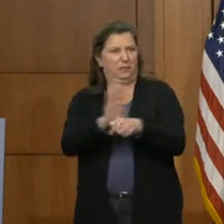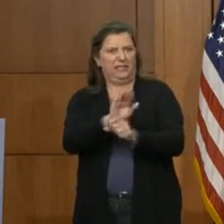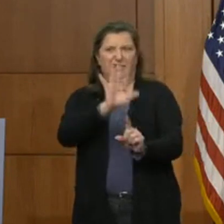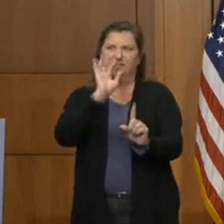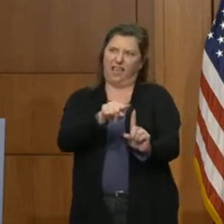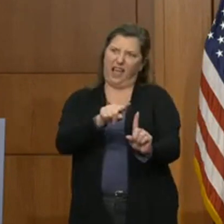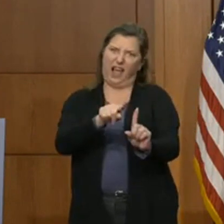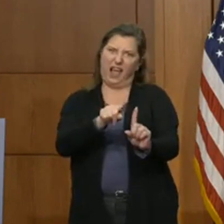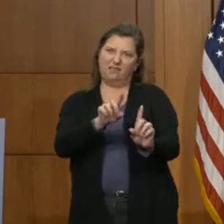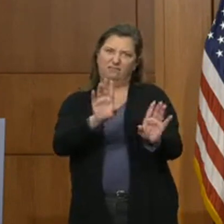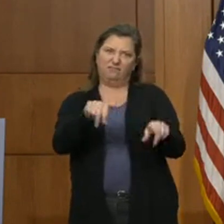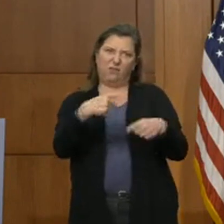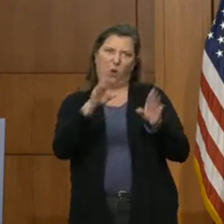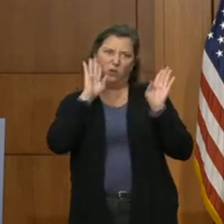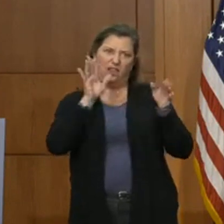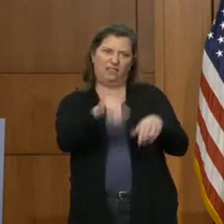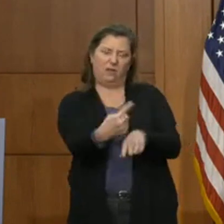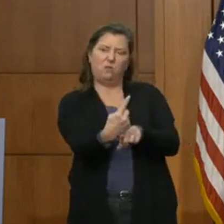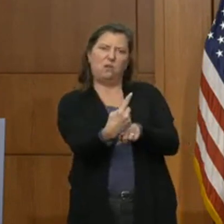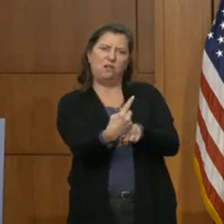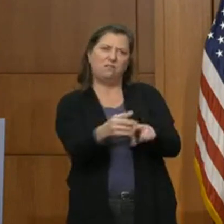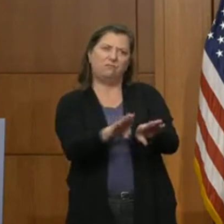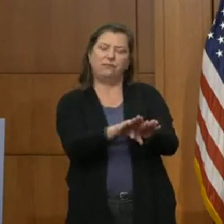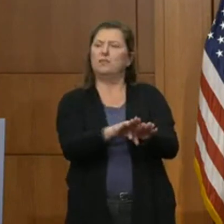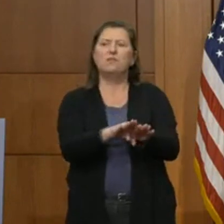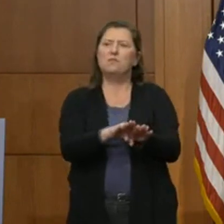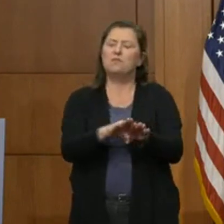singled out, but businesses where